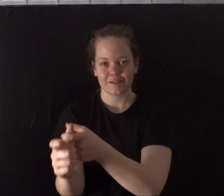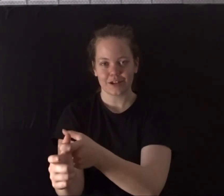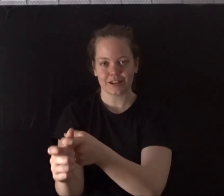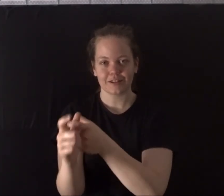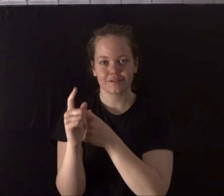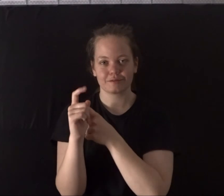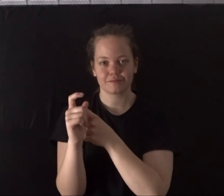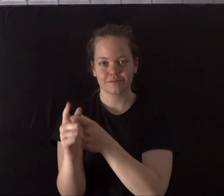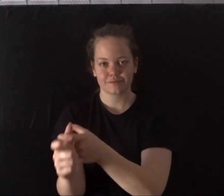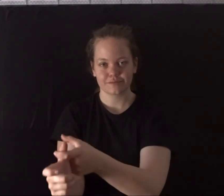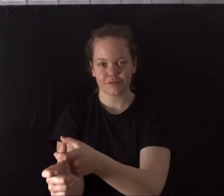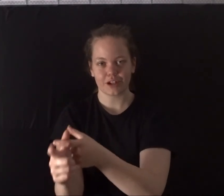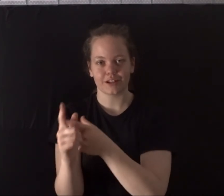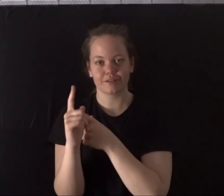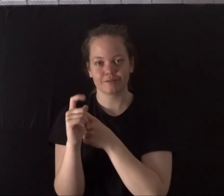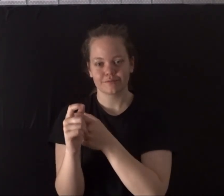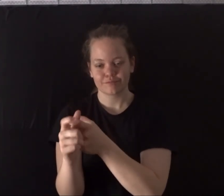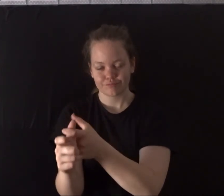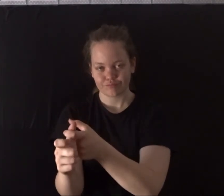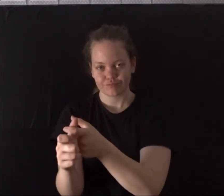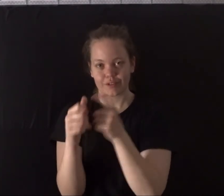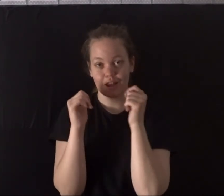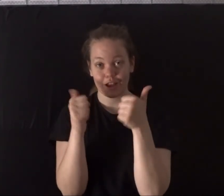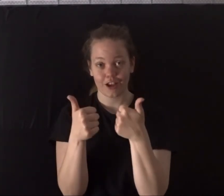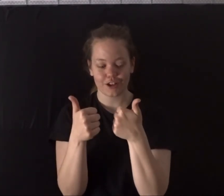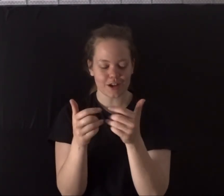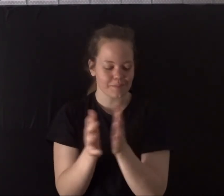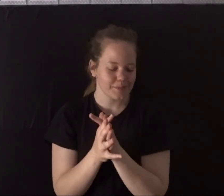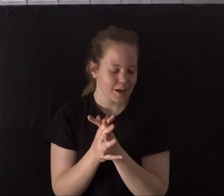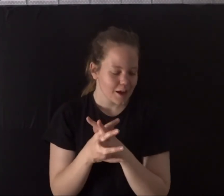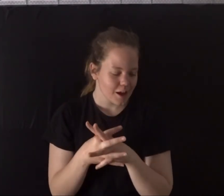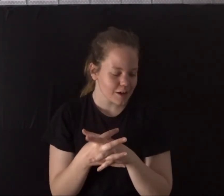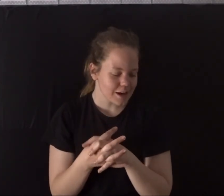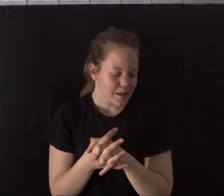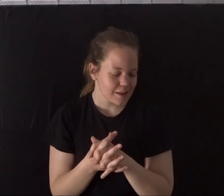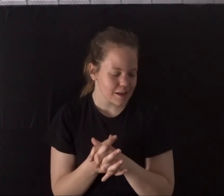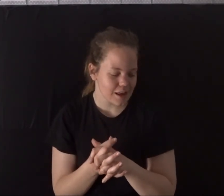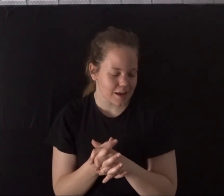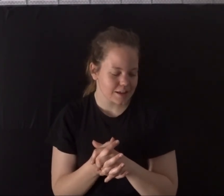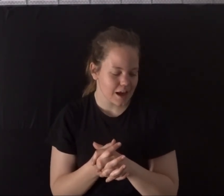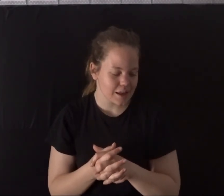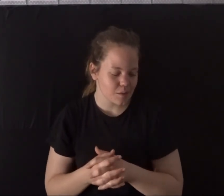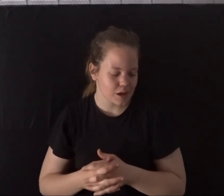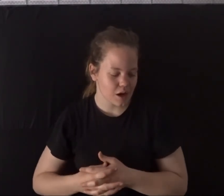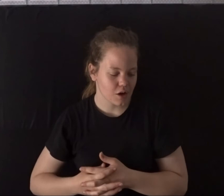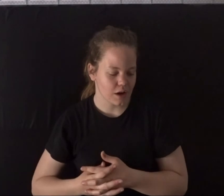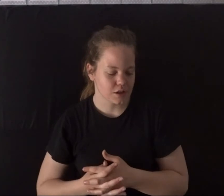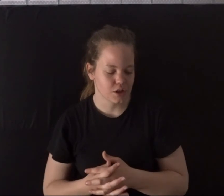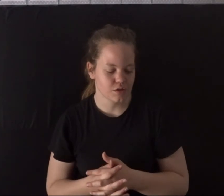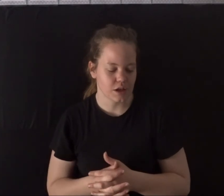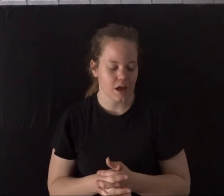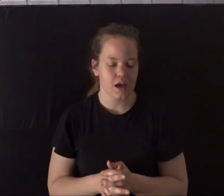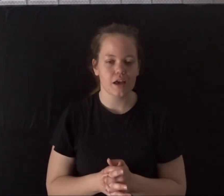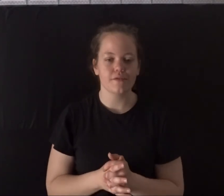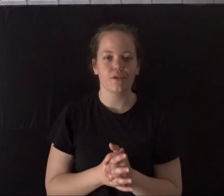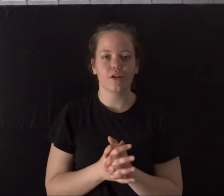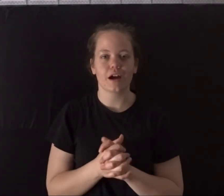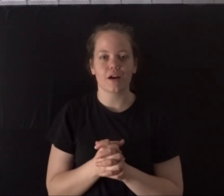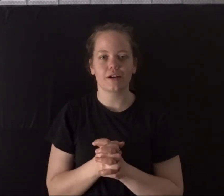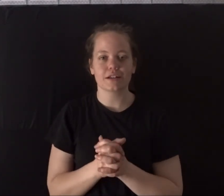Running. Running. Good job. Alright, the last sign that we are going to do today for our